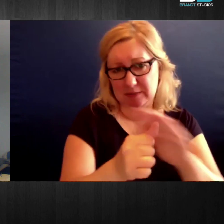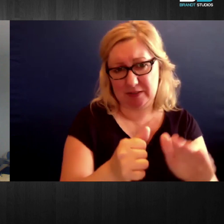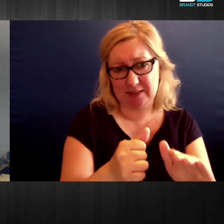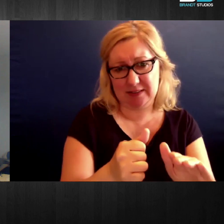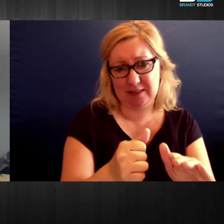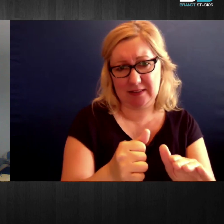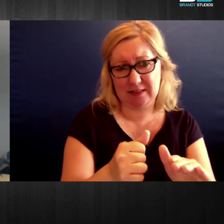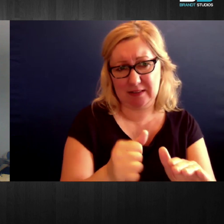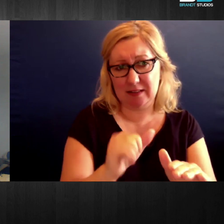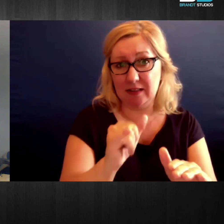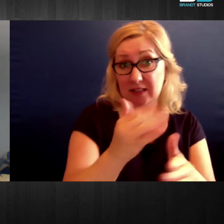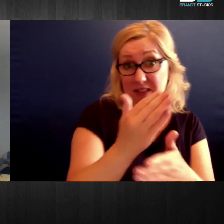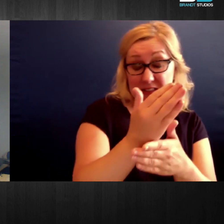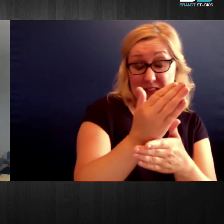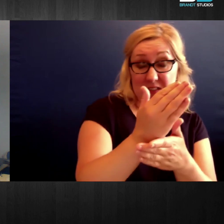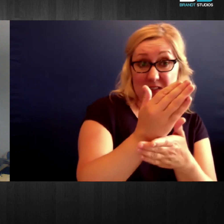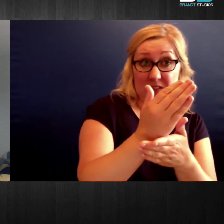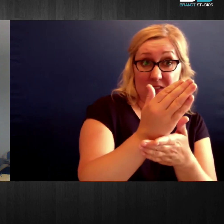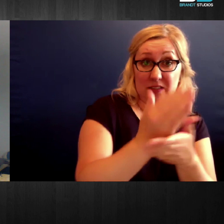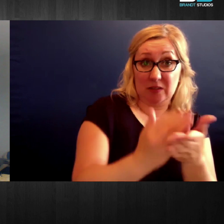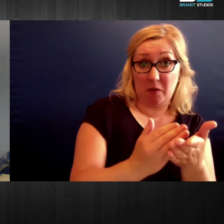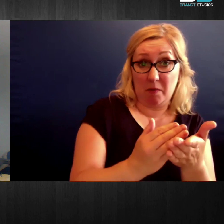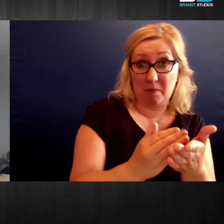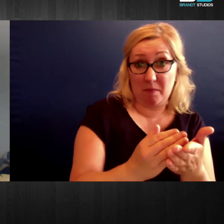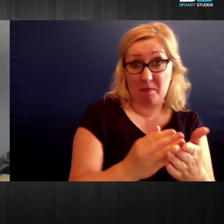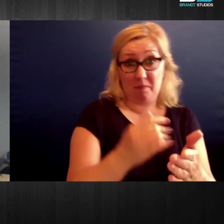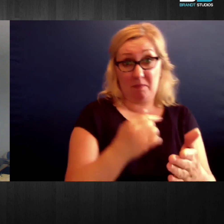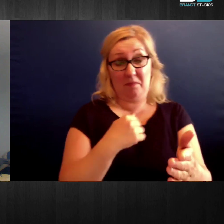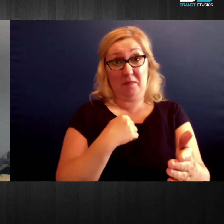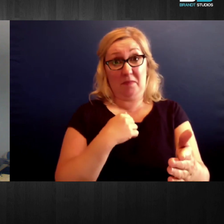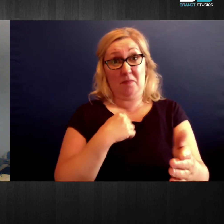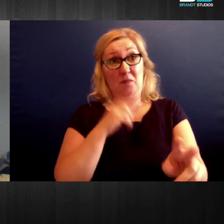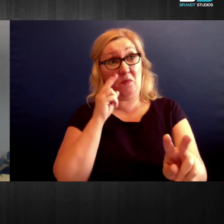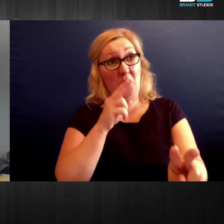or as you view as the height, have gone slugging through the mud to get there sometimes.